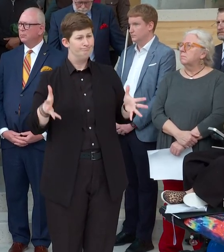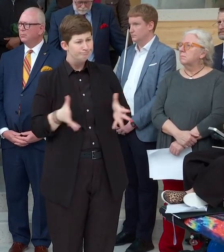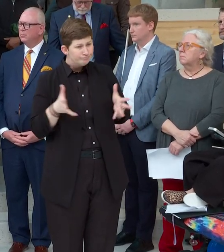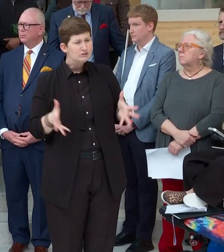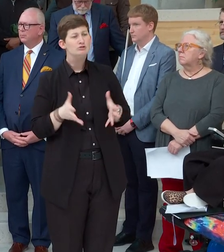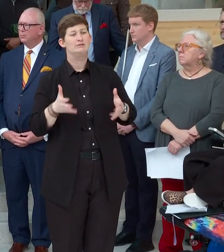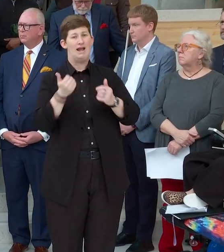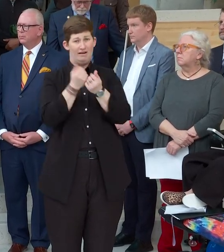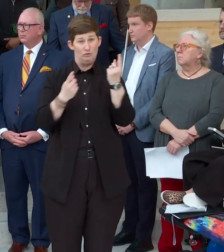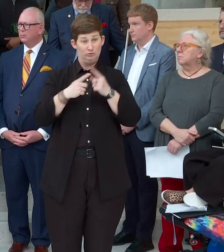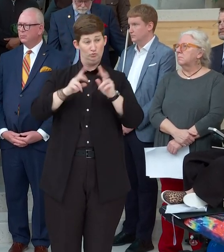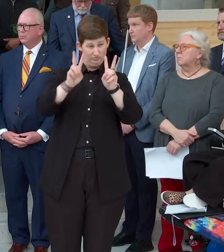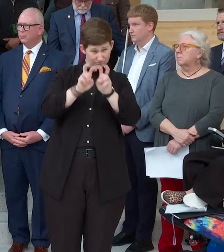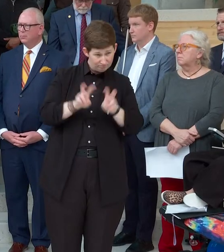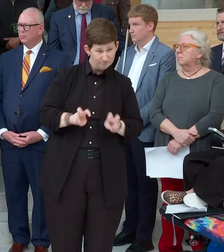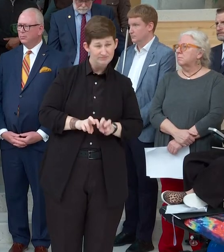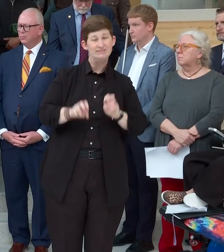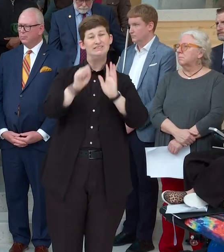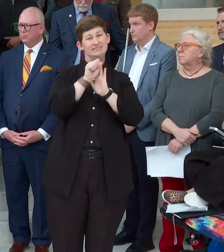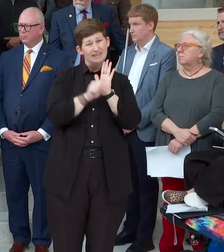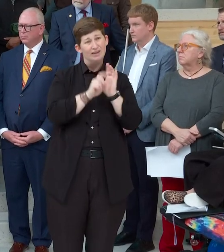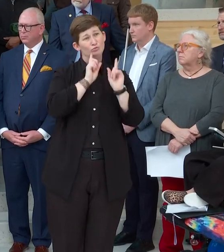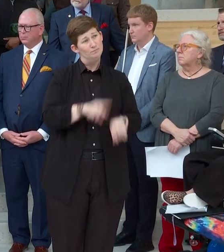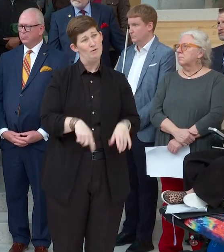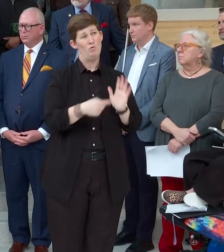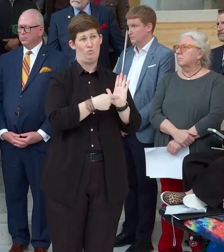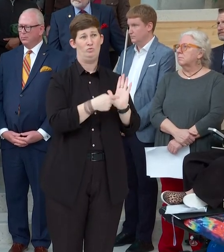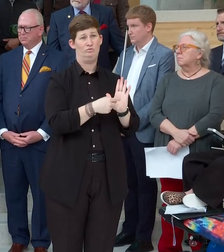at the state's report. And I'll say something else.